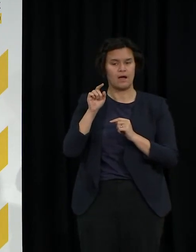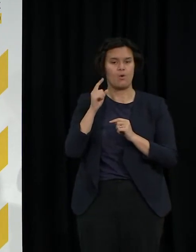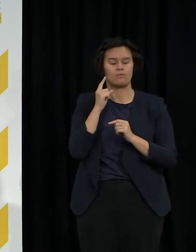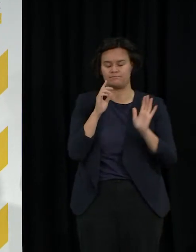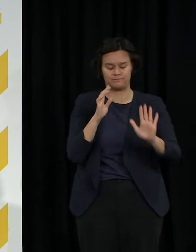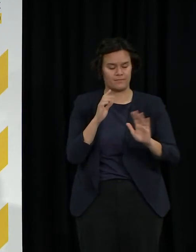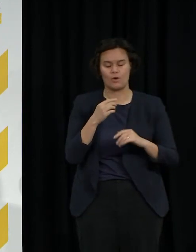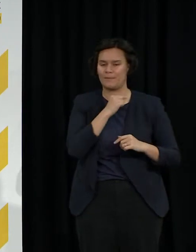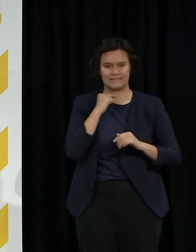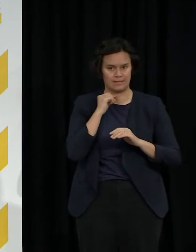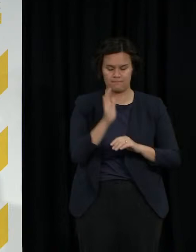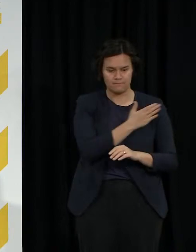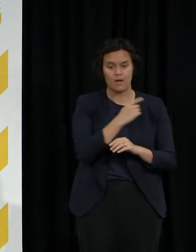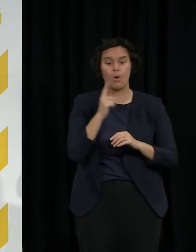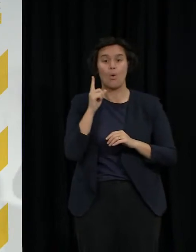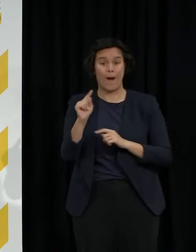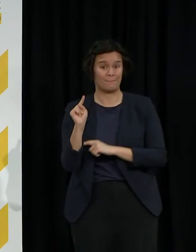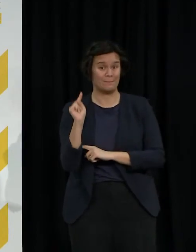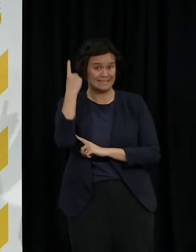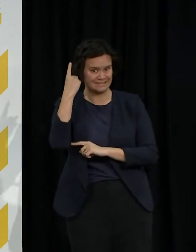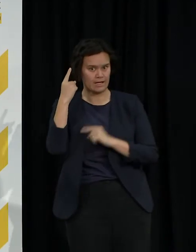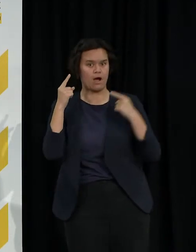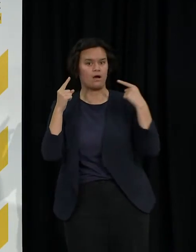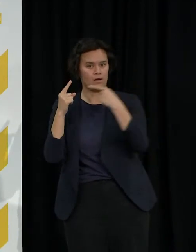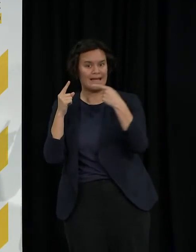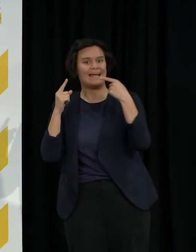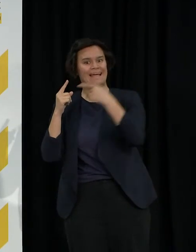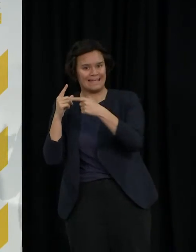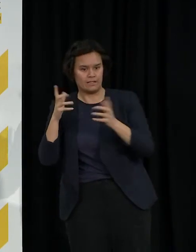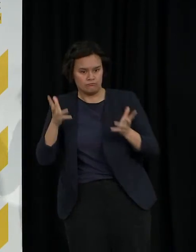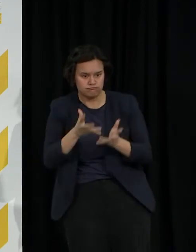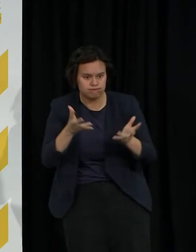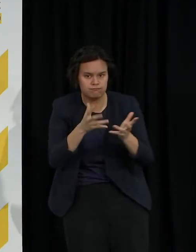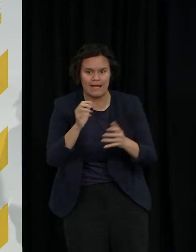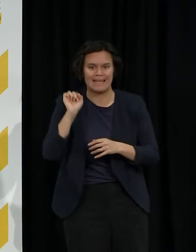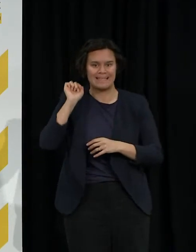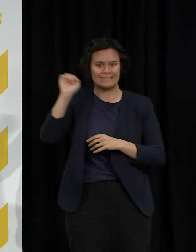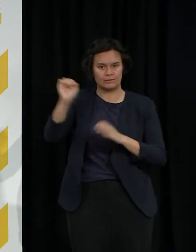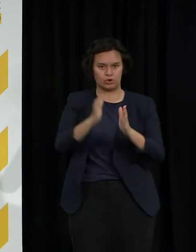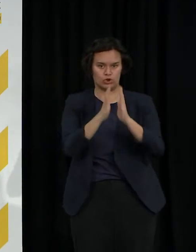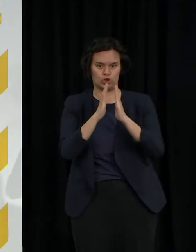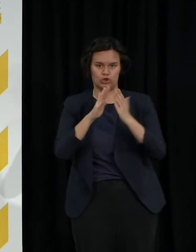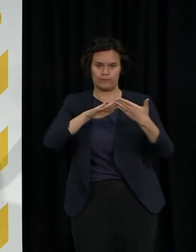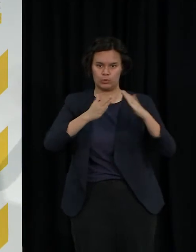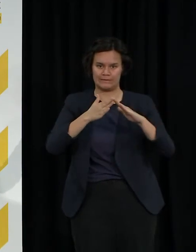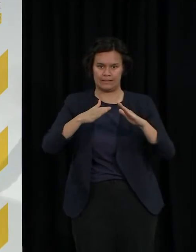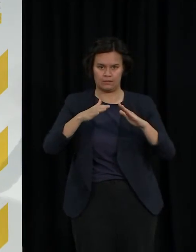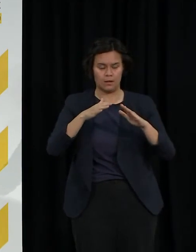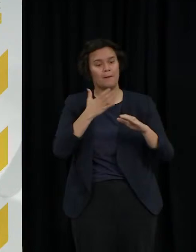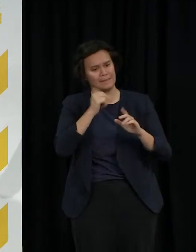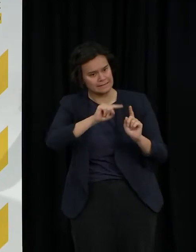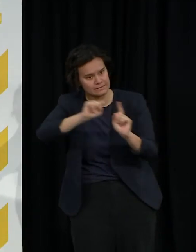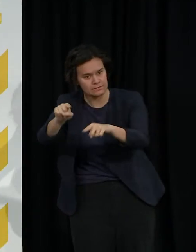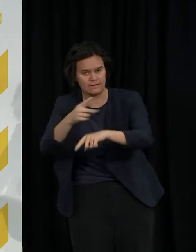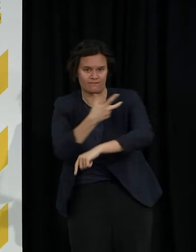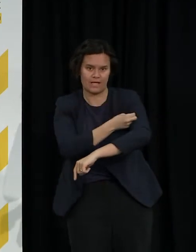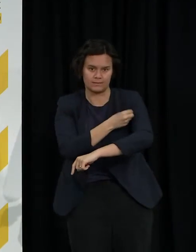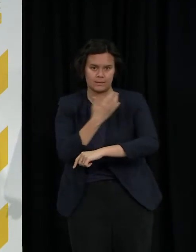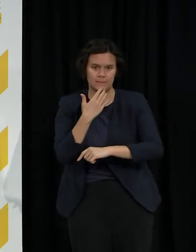leaders and to support them to get their congregations vaccinated. So there's an enormous amount of work on there. There are obviously